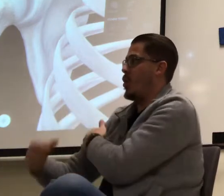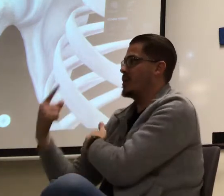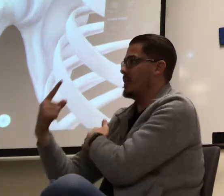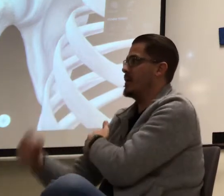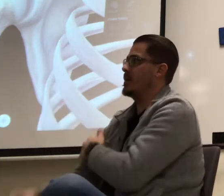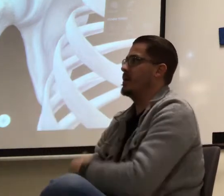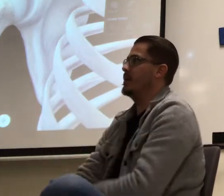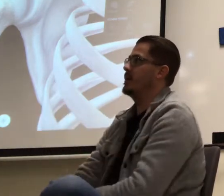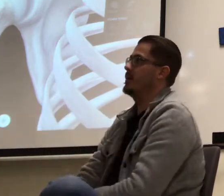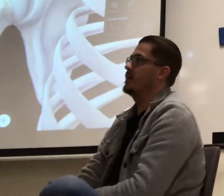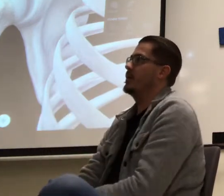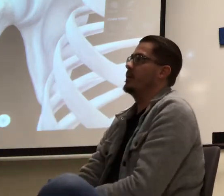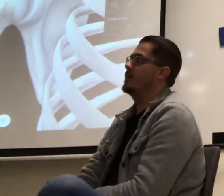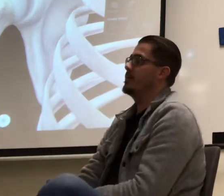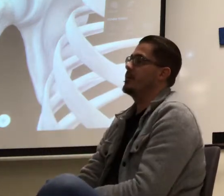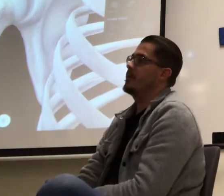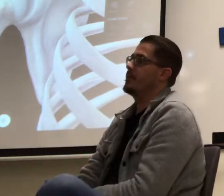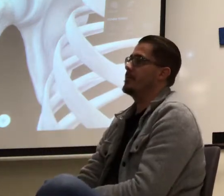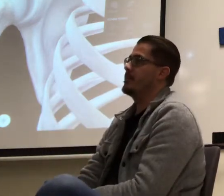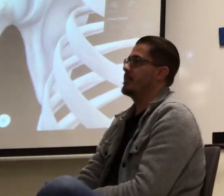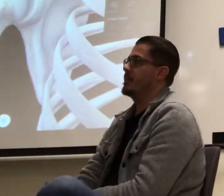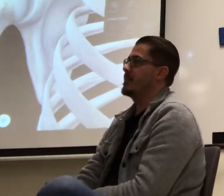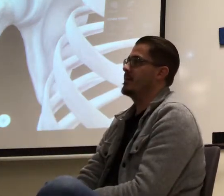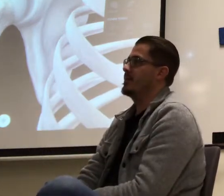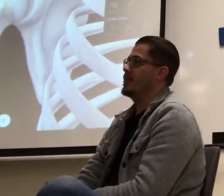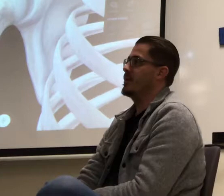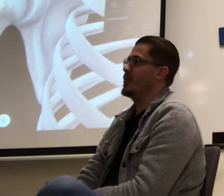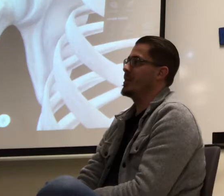Okay. Receive a blow laterally.